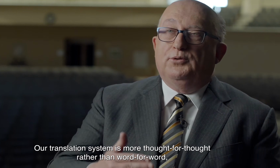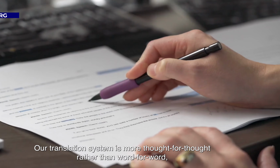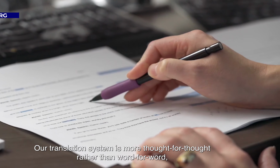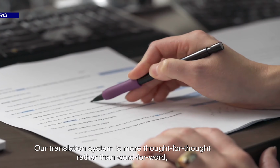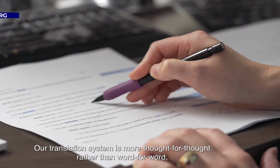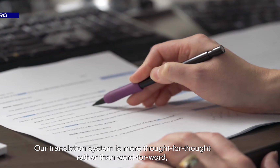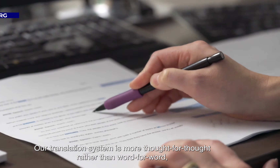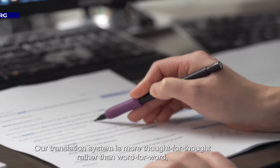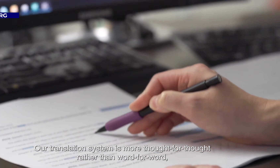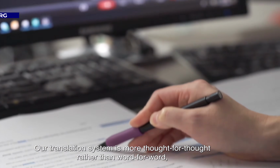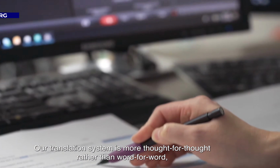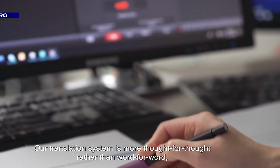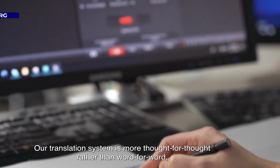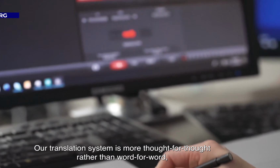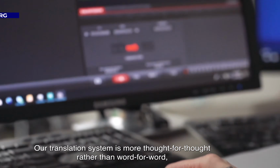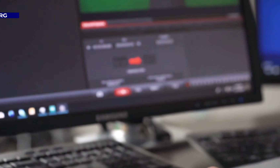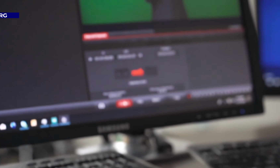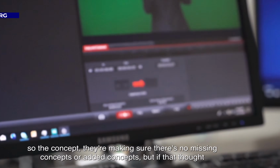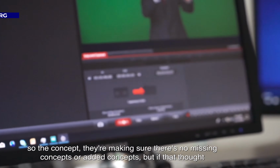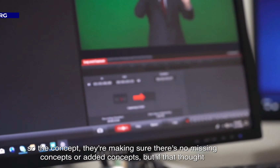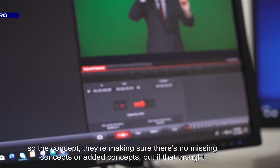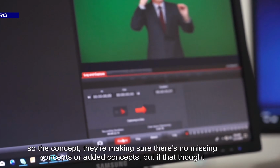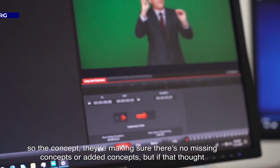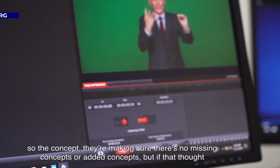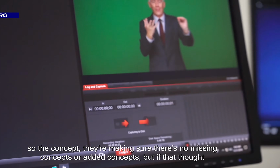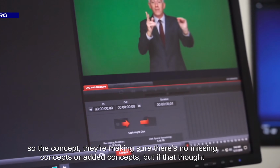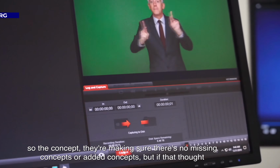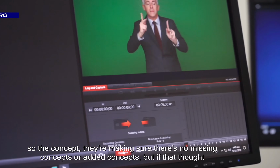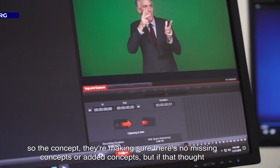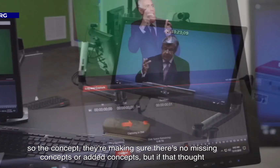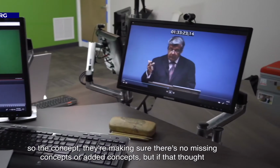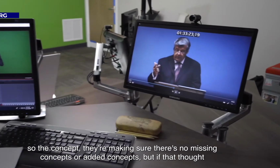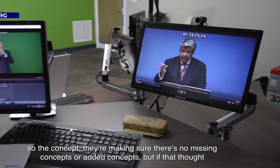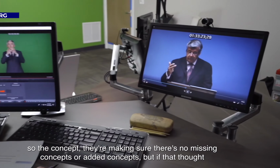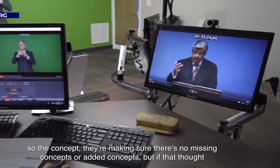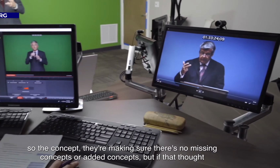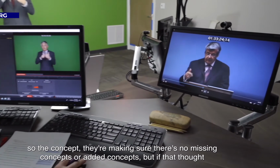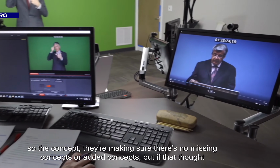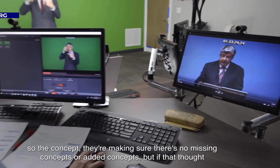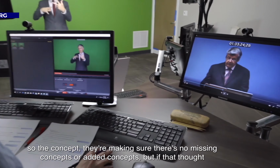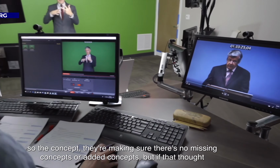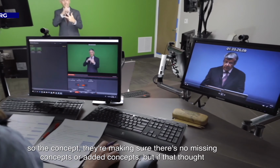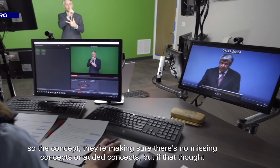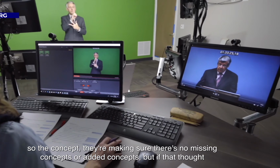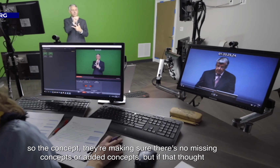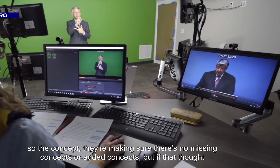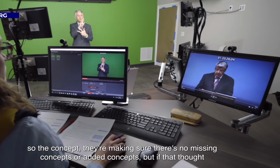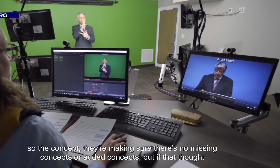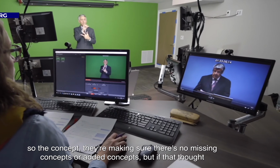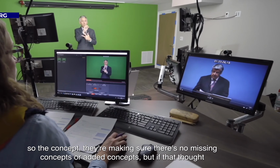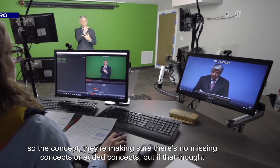more thought for thought rather than word for word. So the concept, they're making sure there's no missing concepts